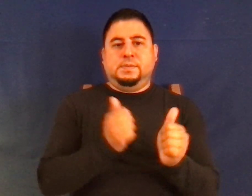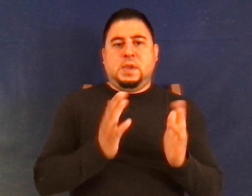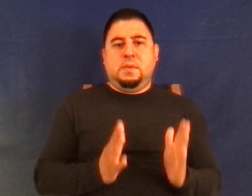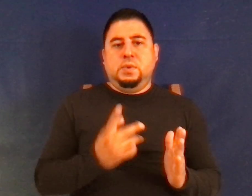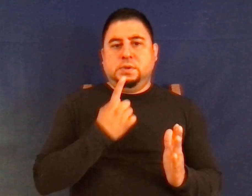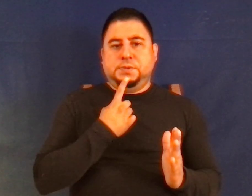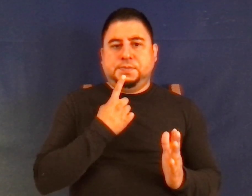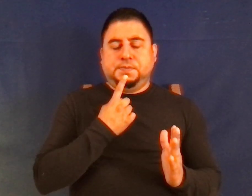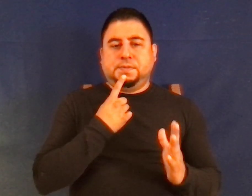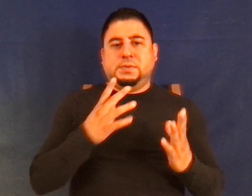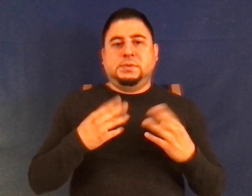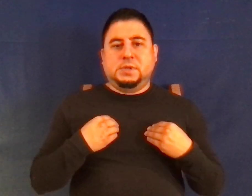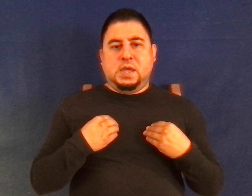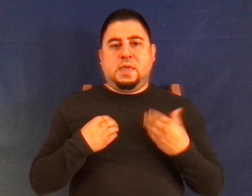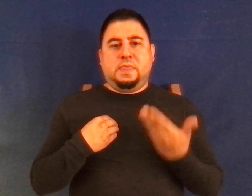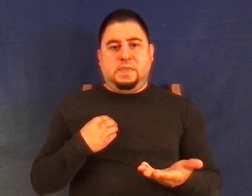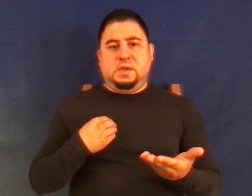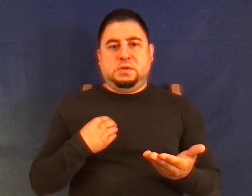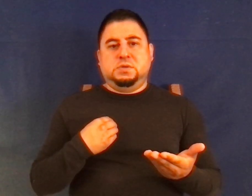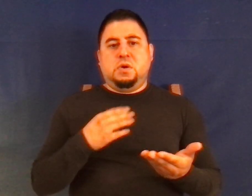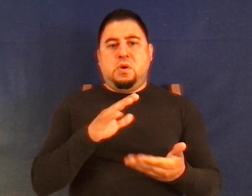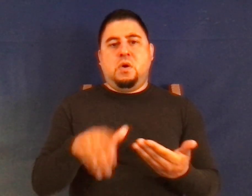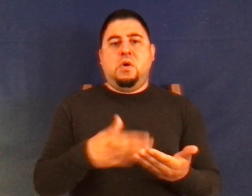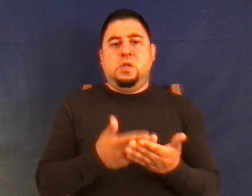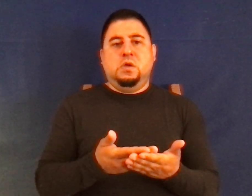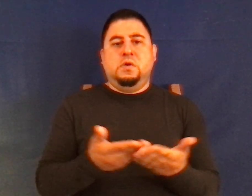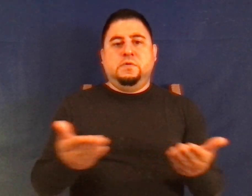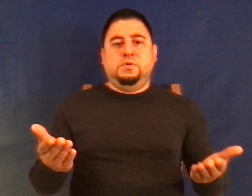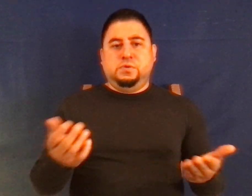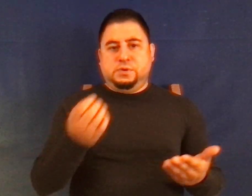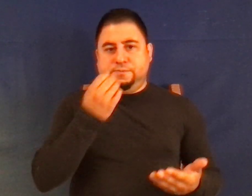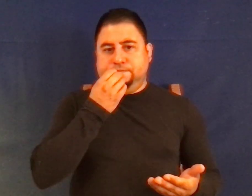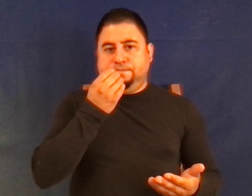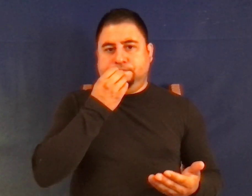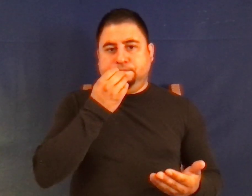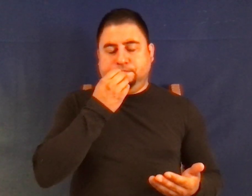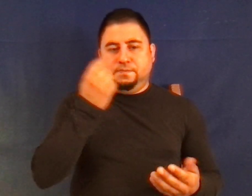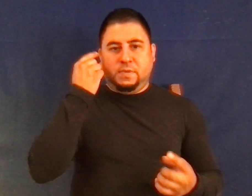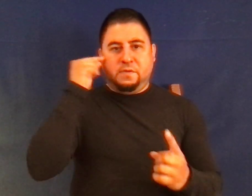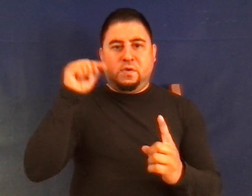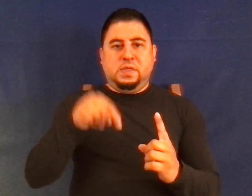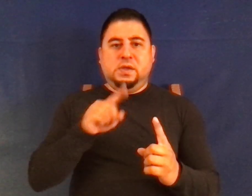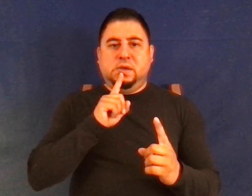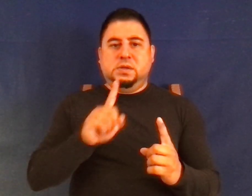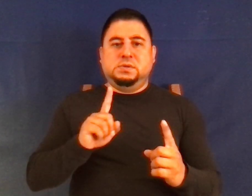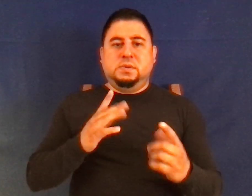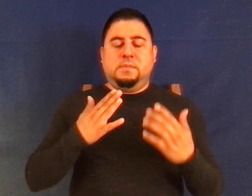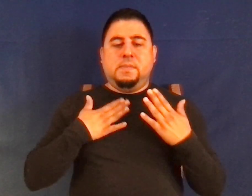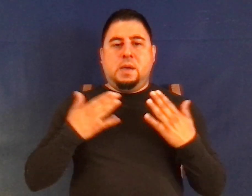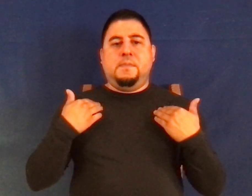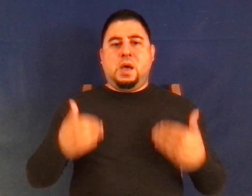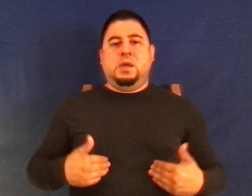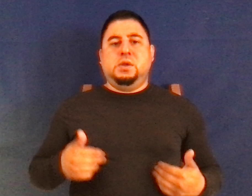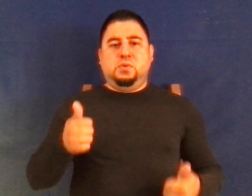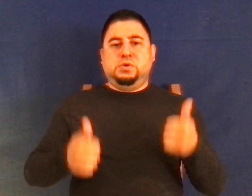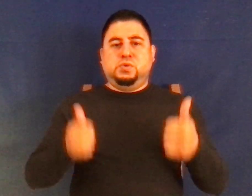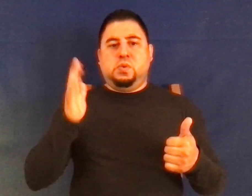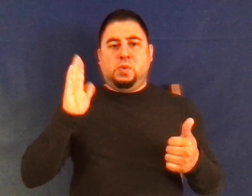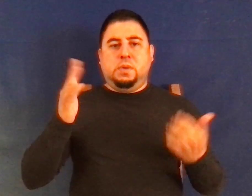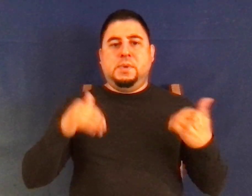saying, "Take this, all of you, and eat of it, for this is my body, which will be given